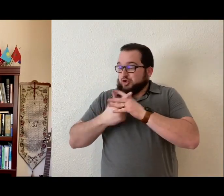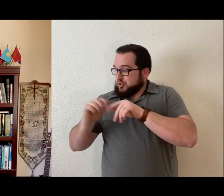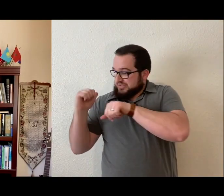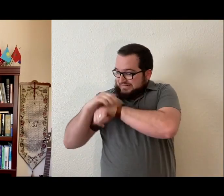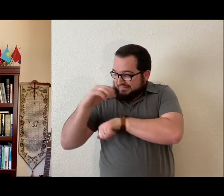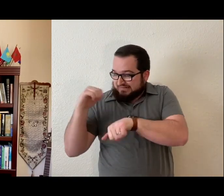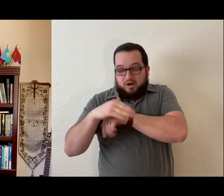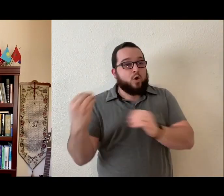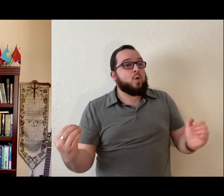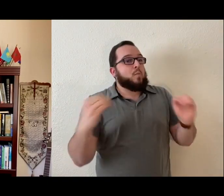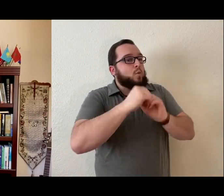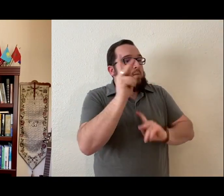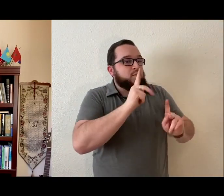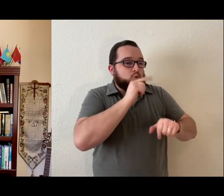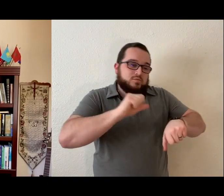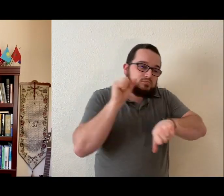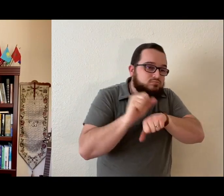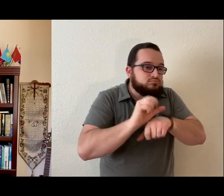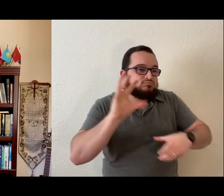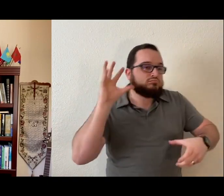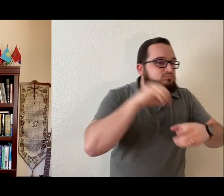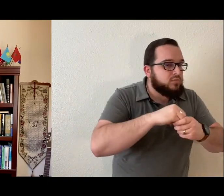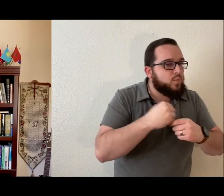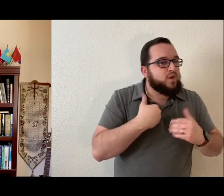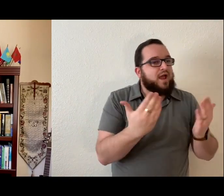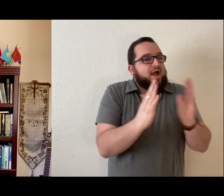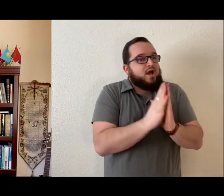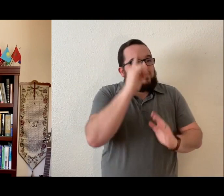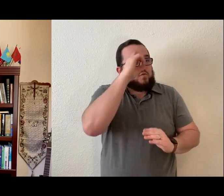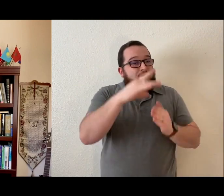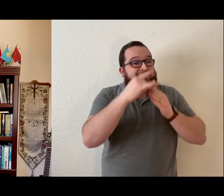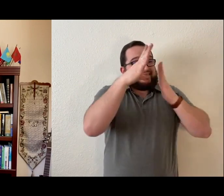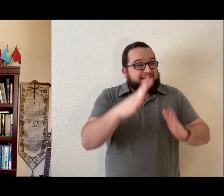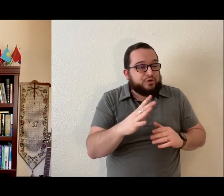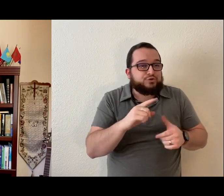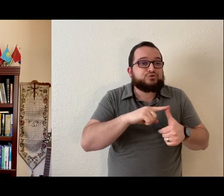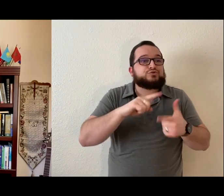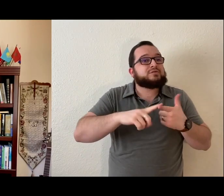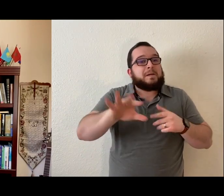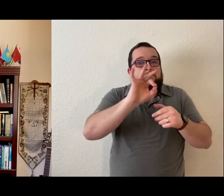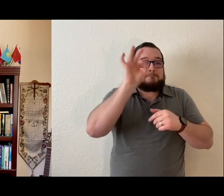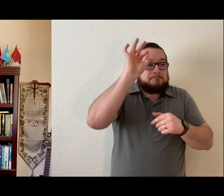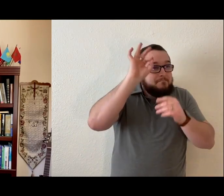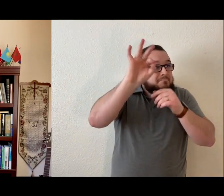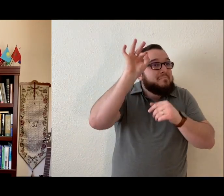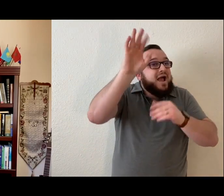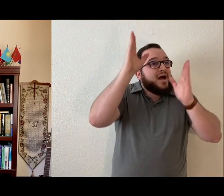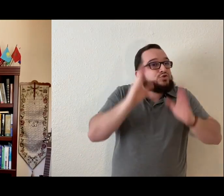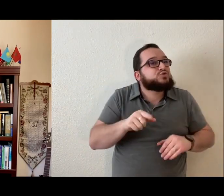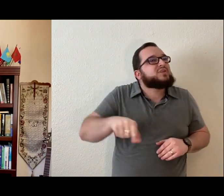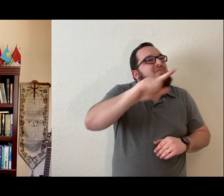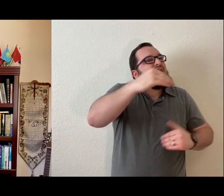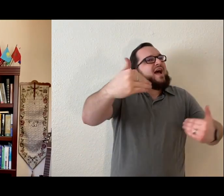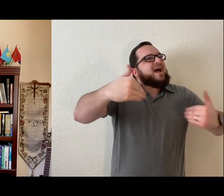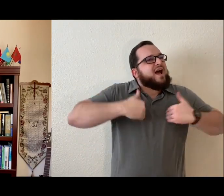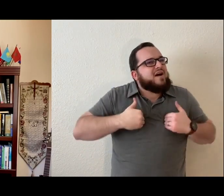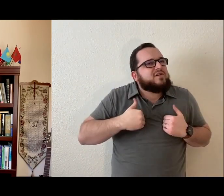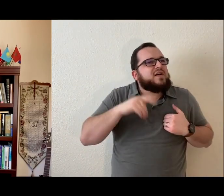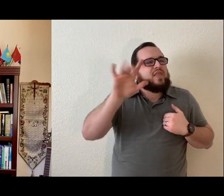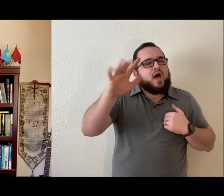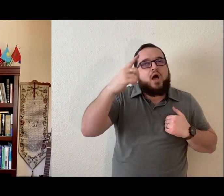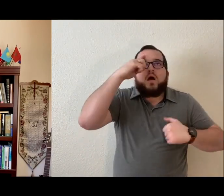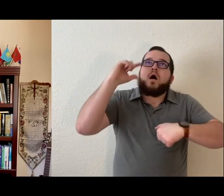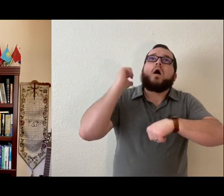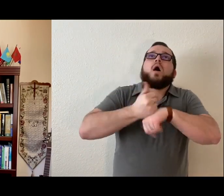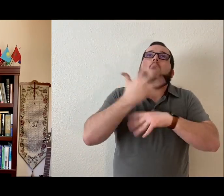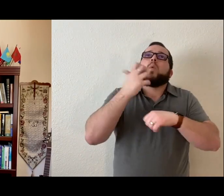those who have no access to the gospel. We pray for local pastors and leaders, that they will have the mind and the vision and